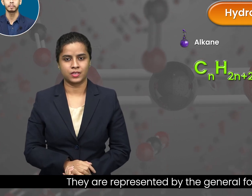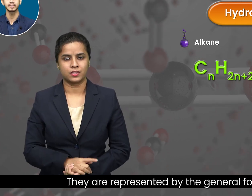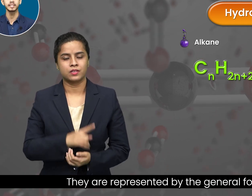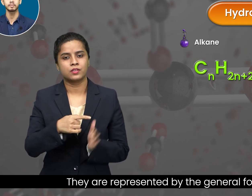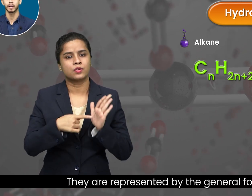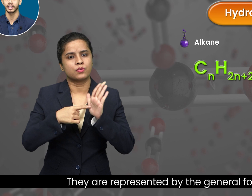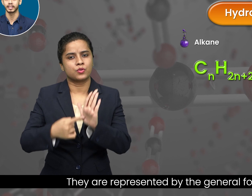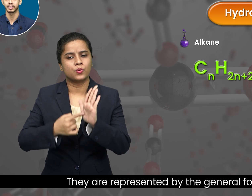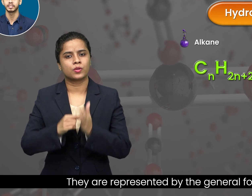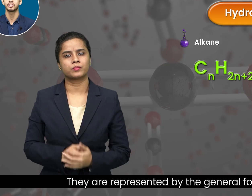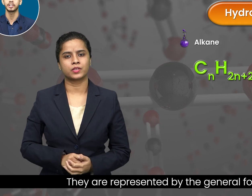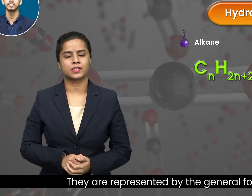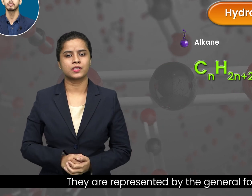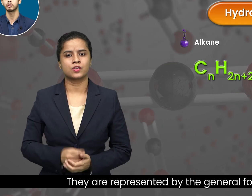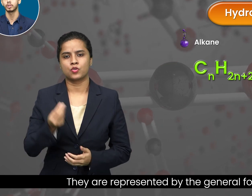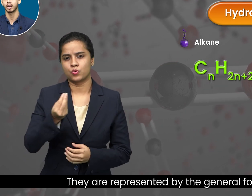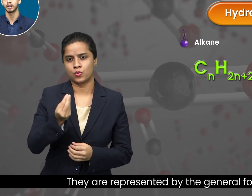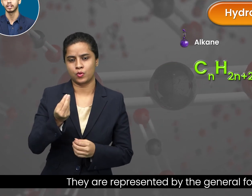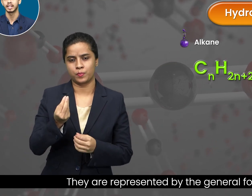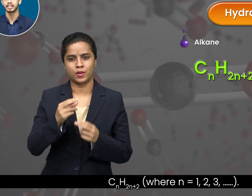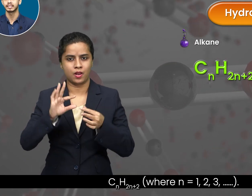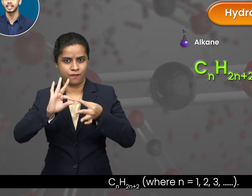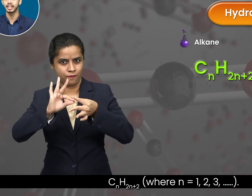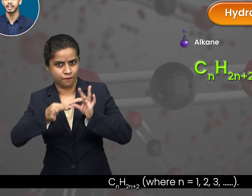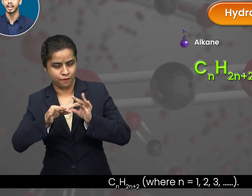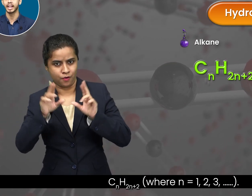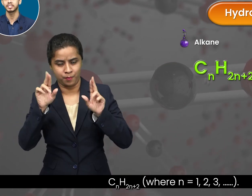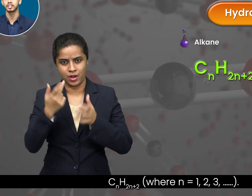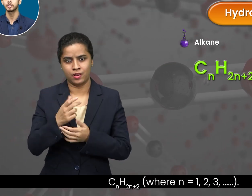are represented by the general formula